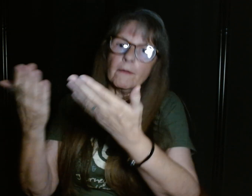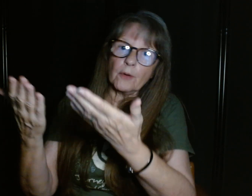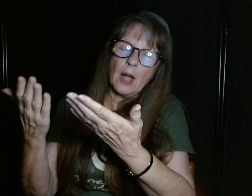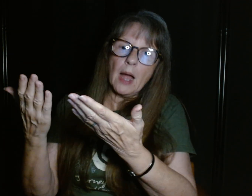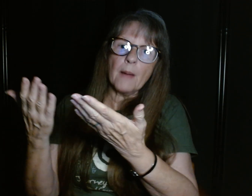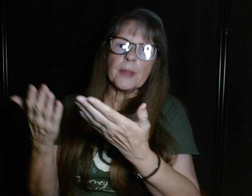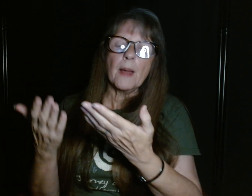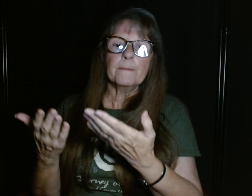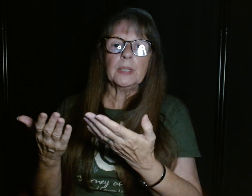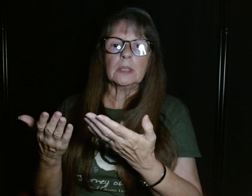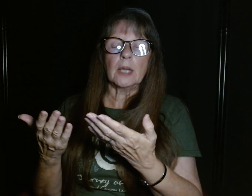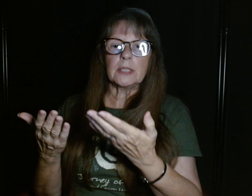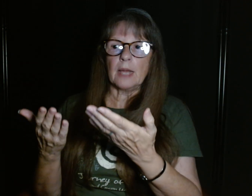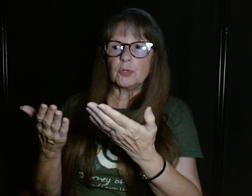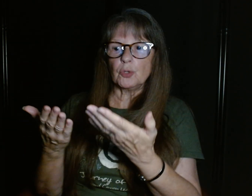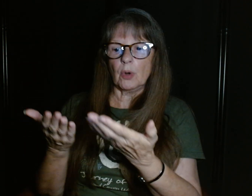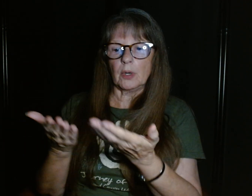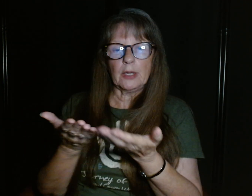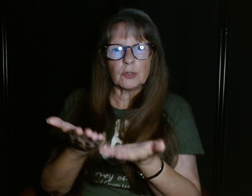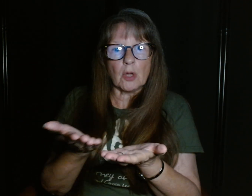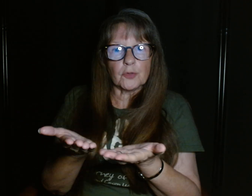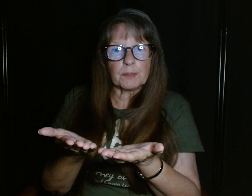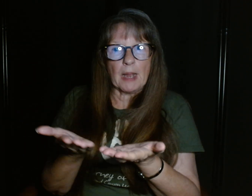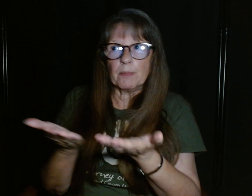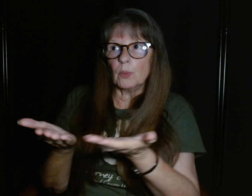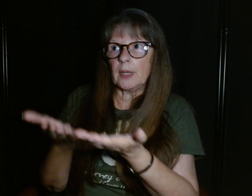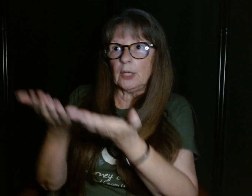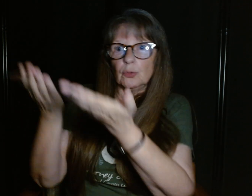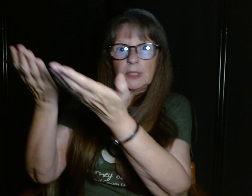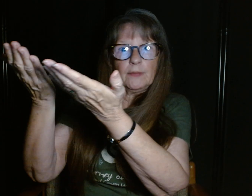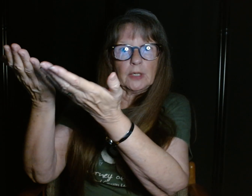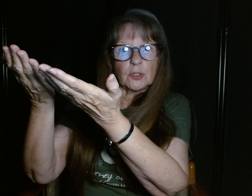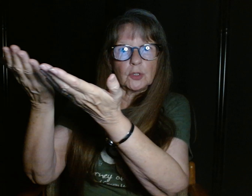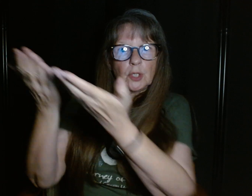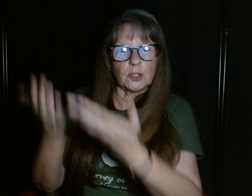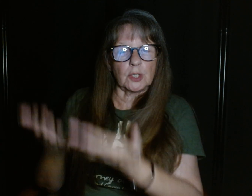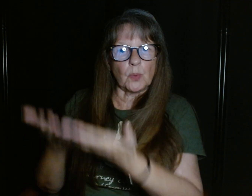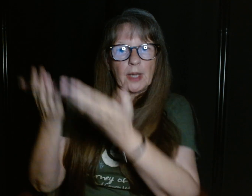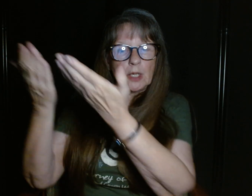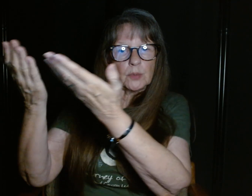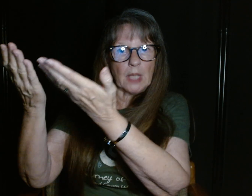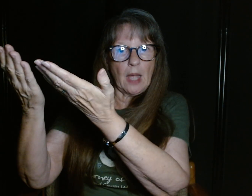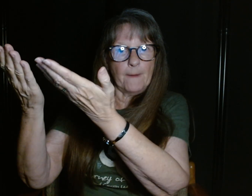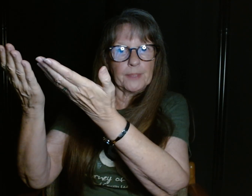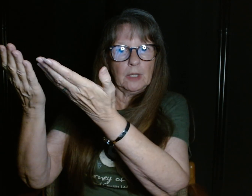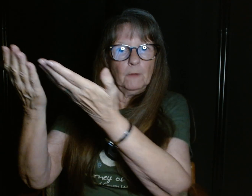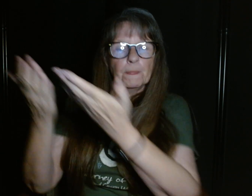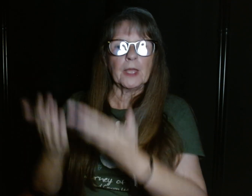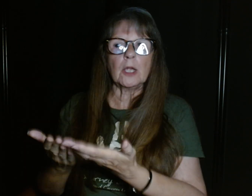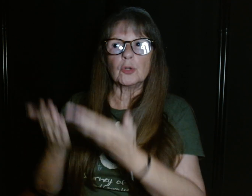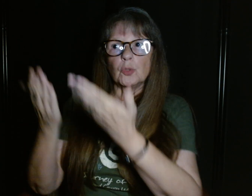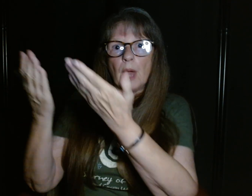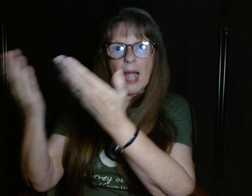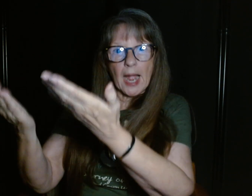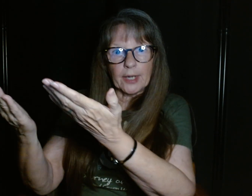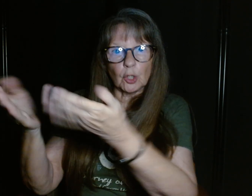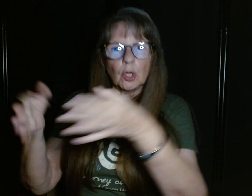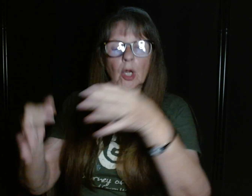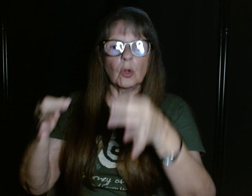offer up, but a lot of times here's all this paperwork and you're giving it to the judge. That's why it goes up. It goes to a higher